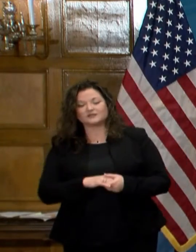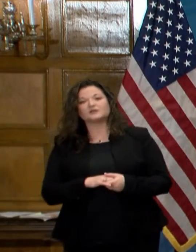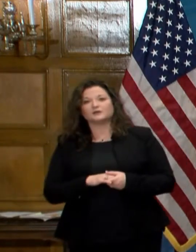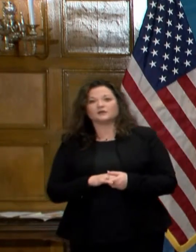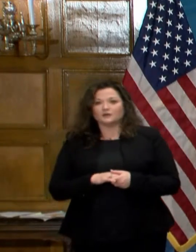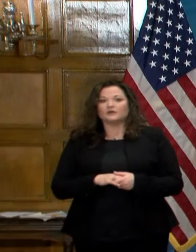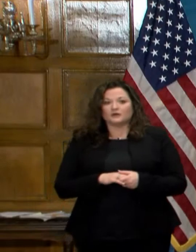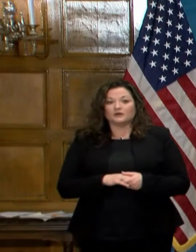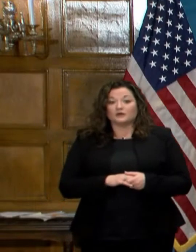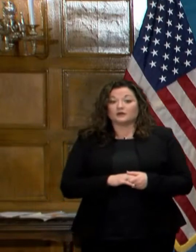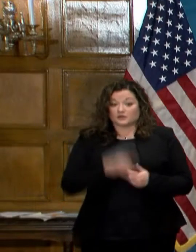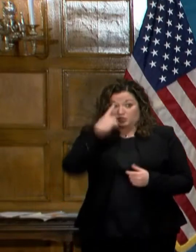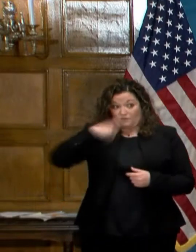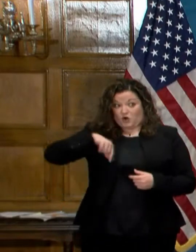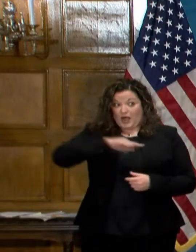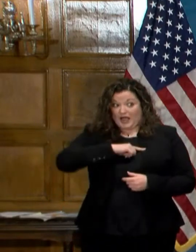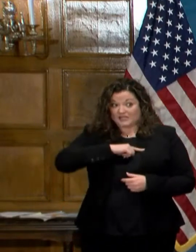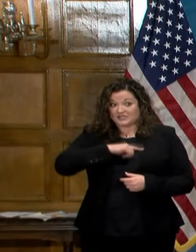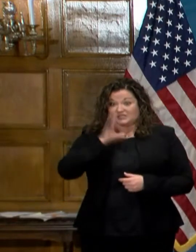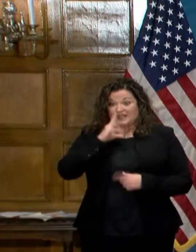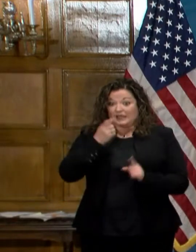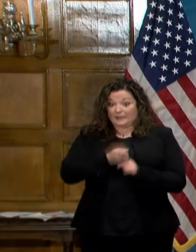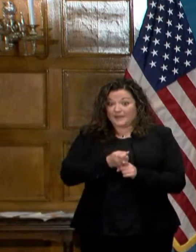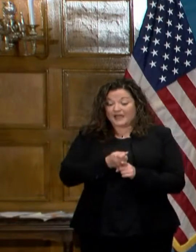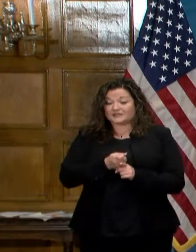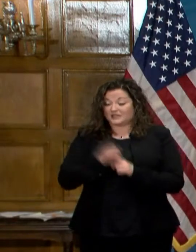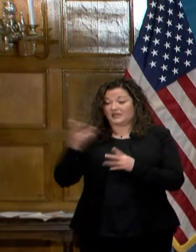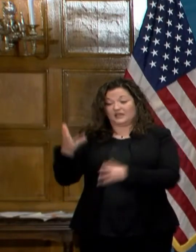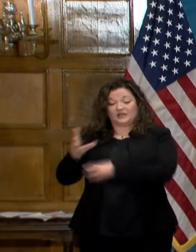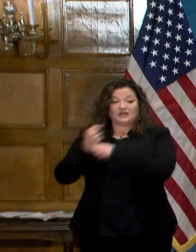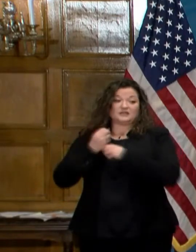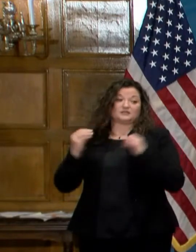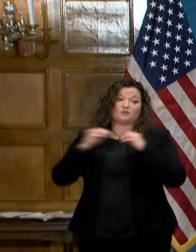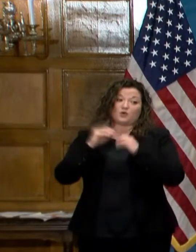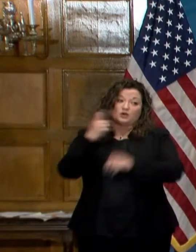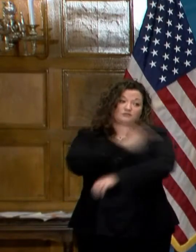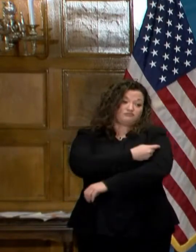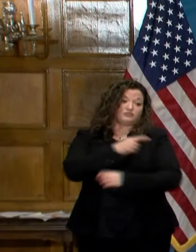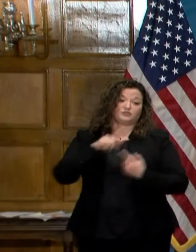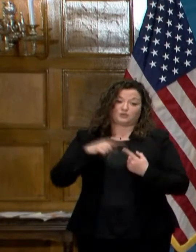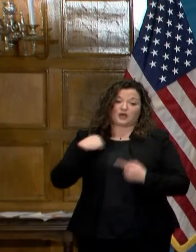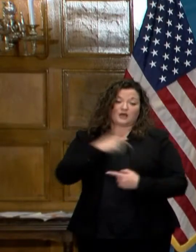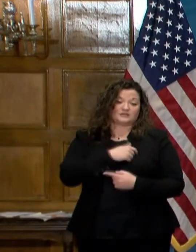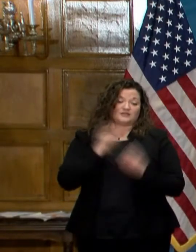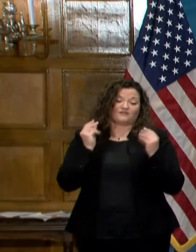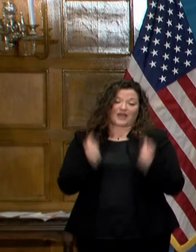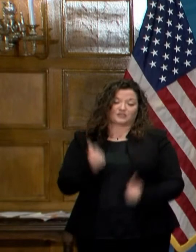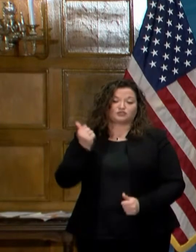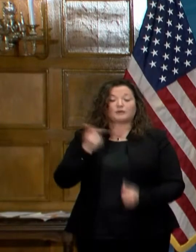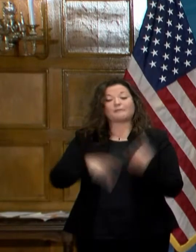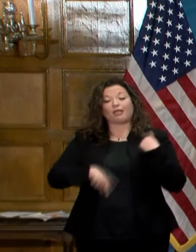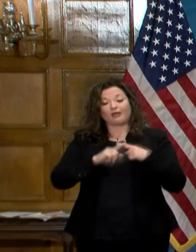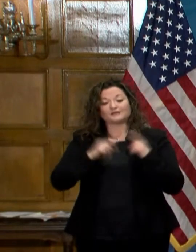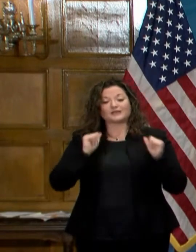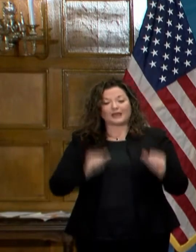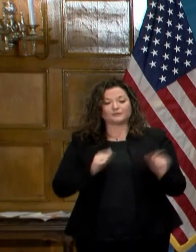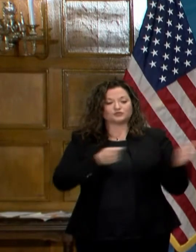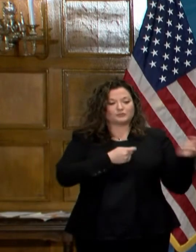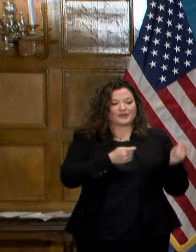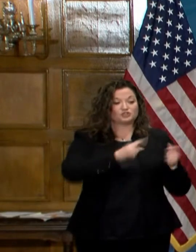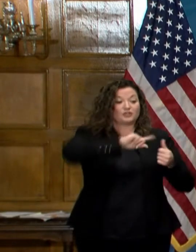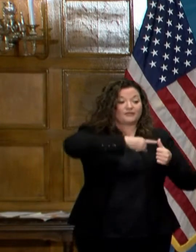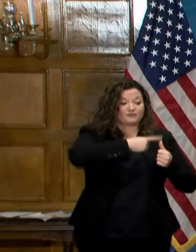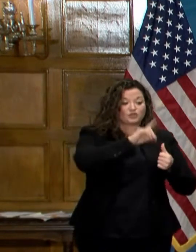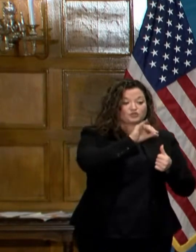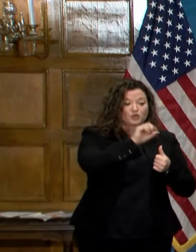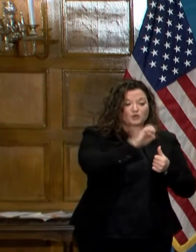the impact for us is it gets more doses to us quicker, and allows us to manage both the first and the second dose.